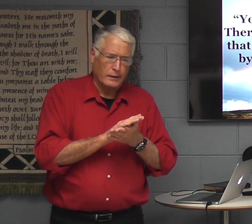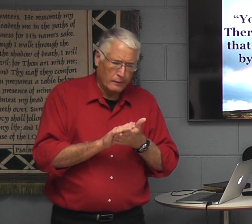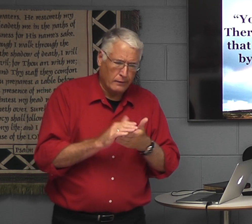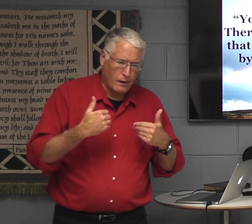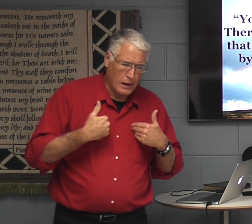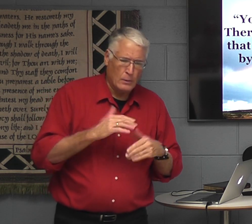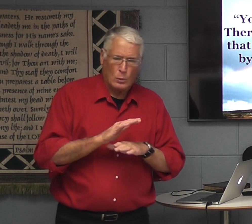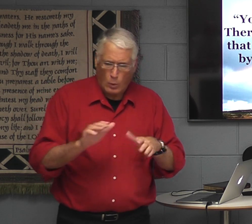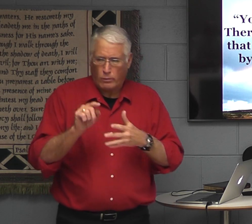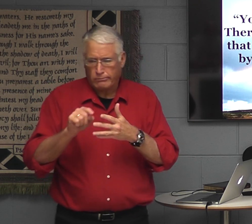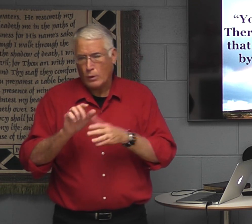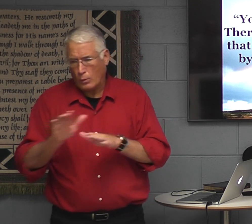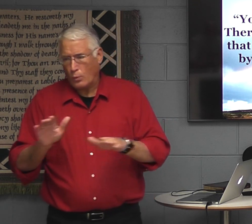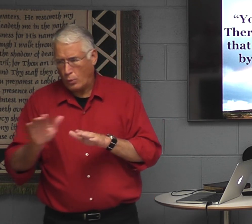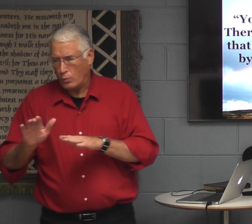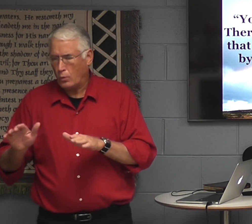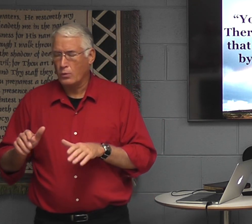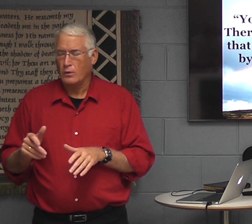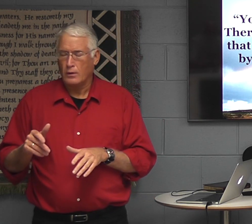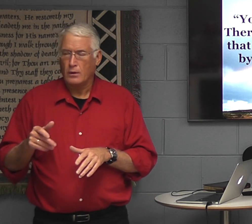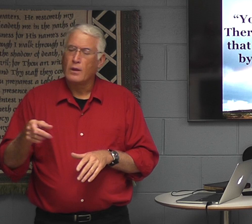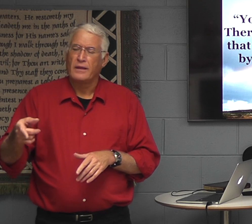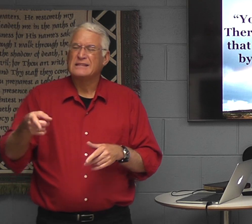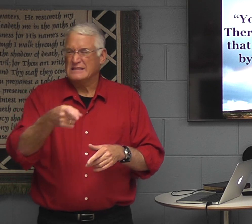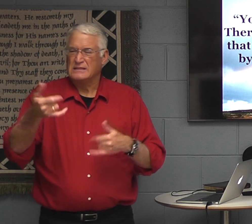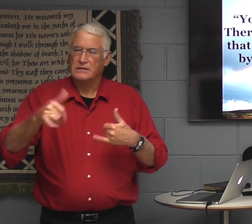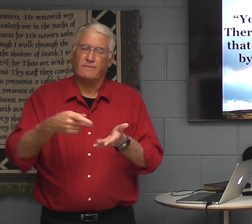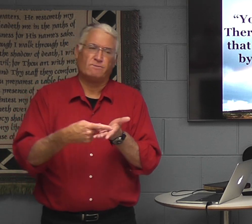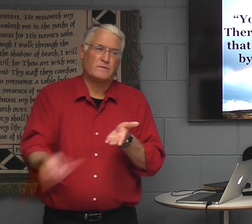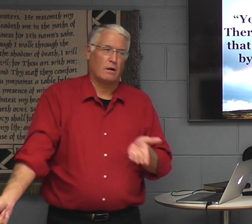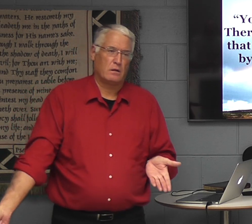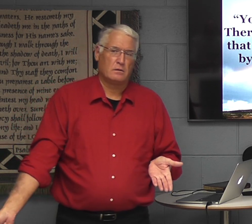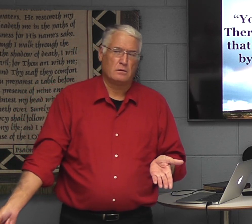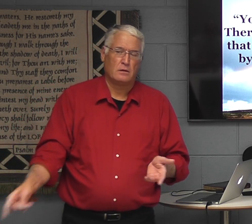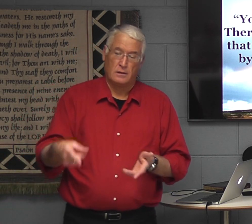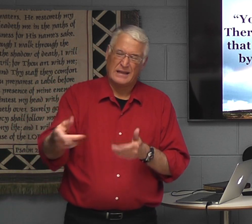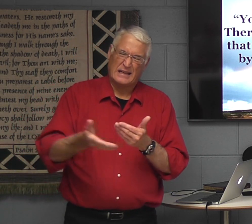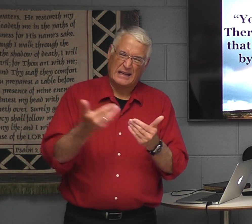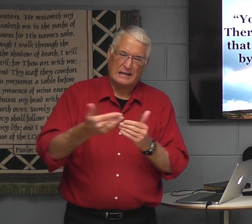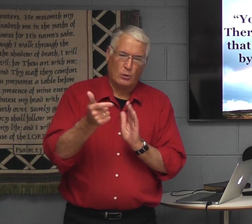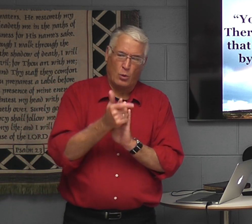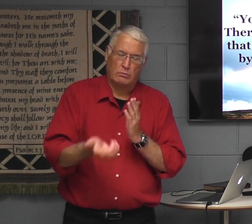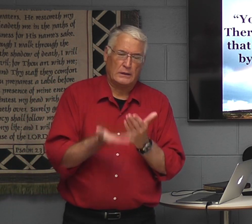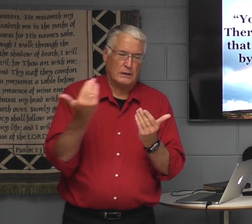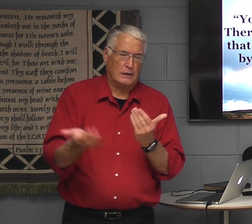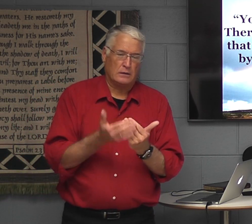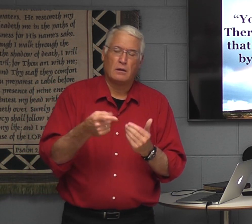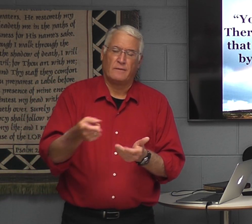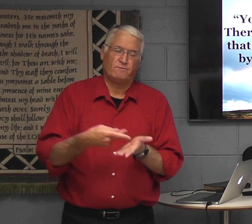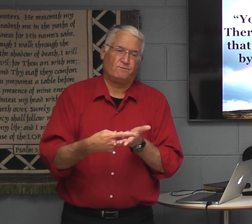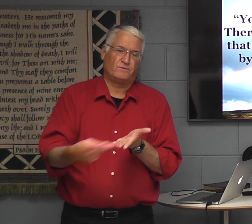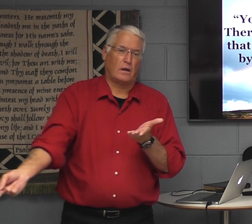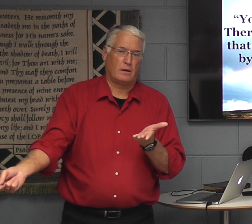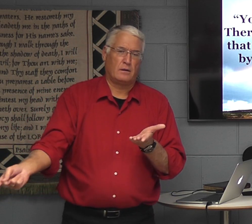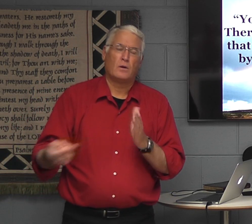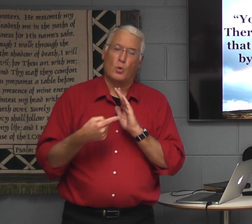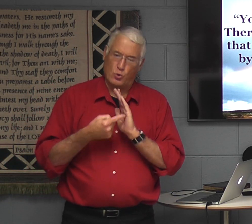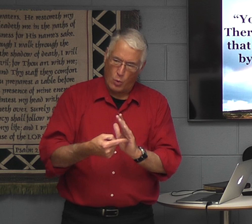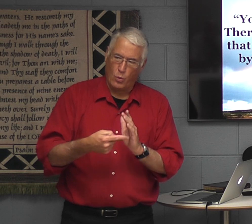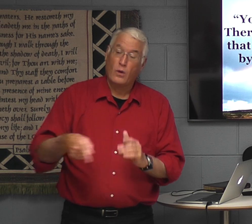that followed couldn't do all these things with the animals. They would still fail. It was easy to fail, even